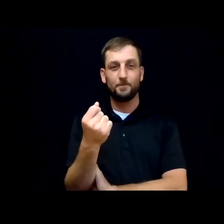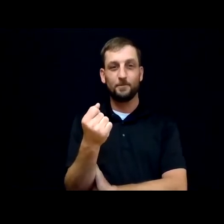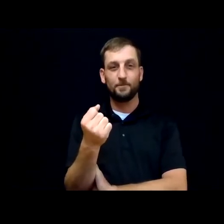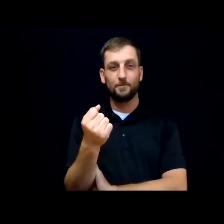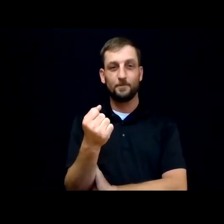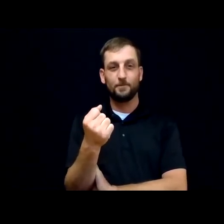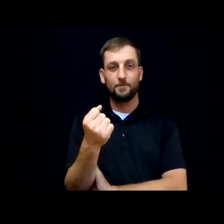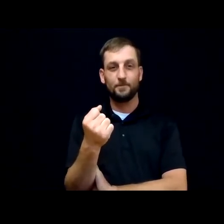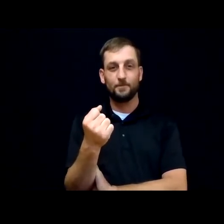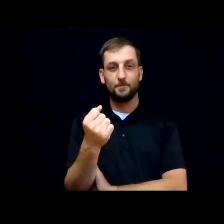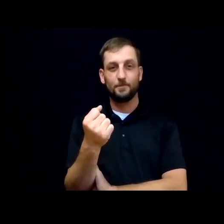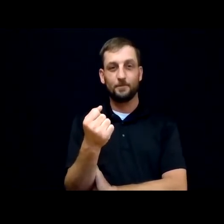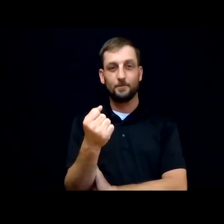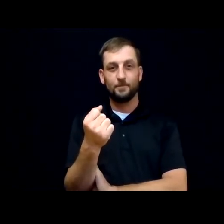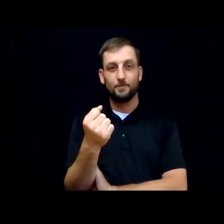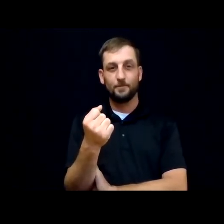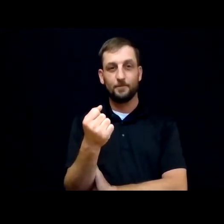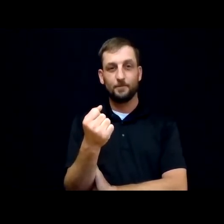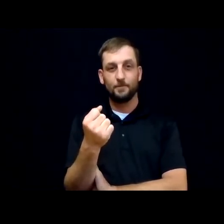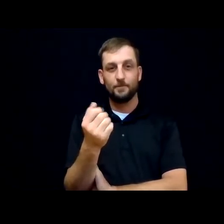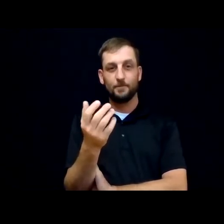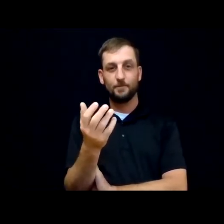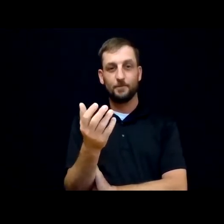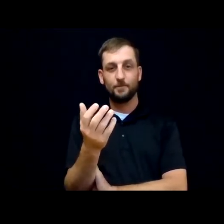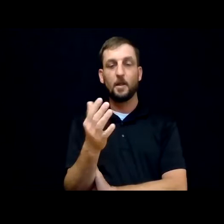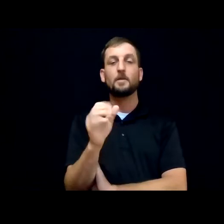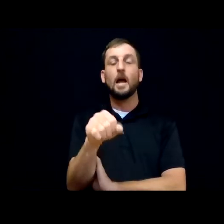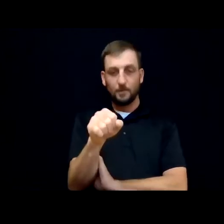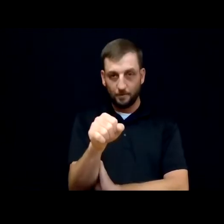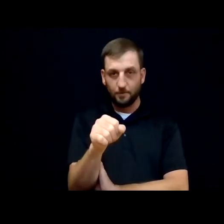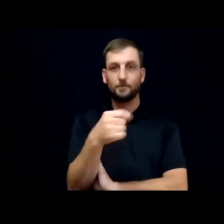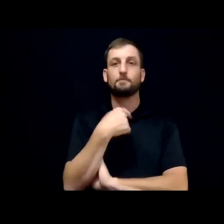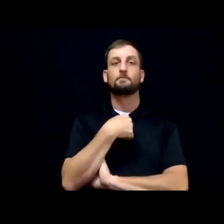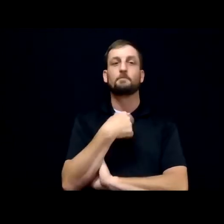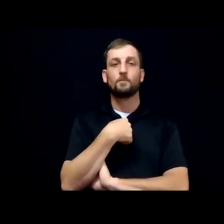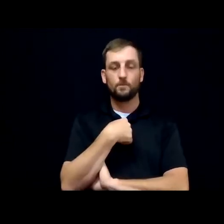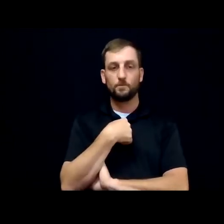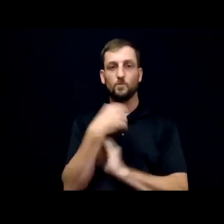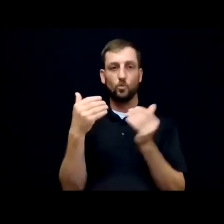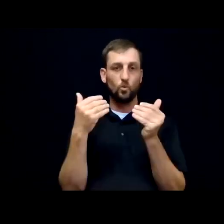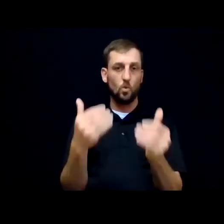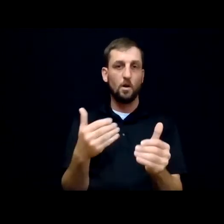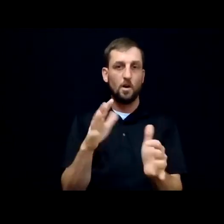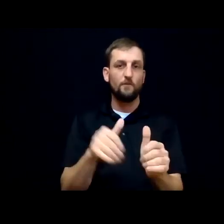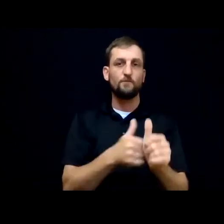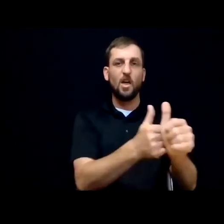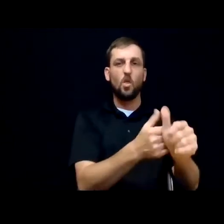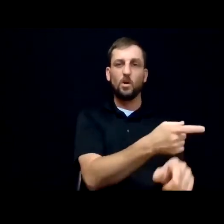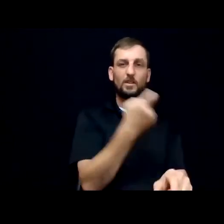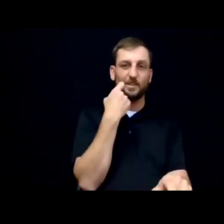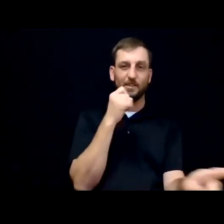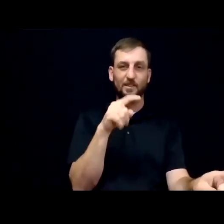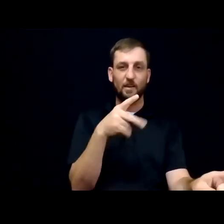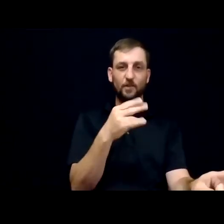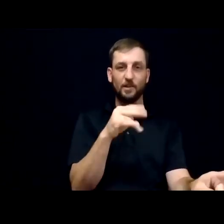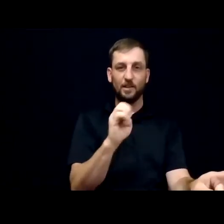Yes, I'd like to go ahead and follow up on what Stephanie was saying and take you